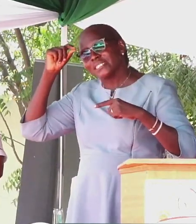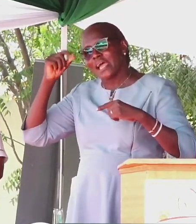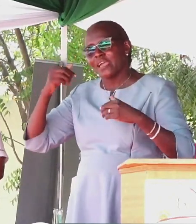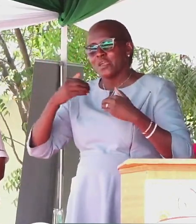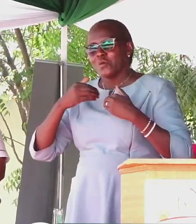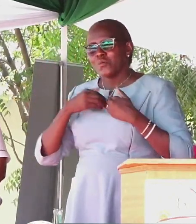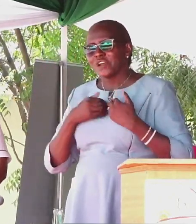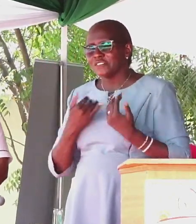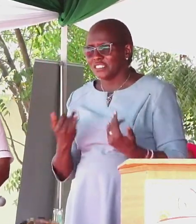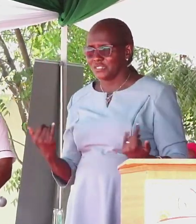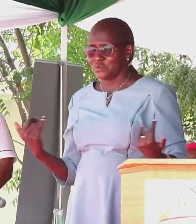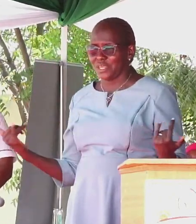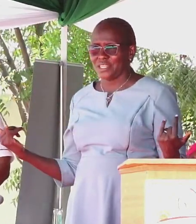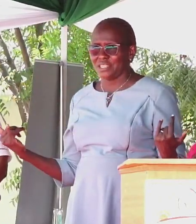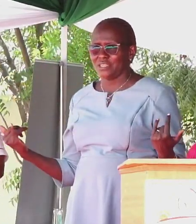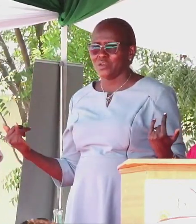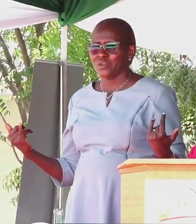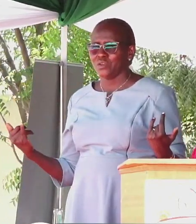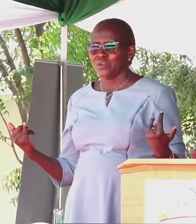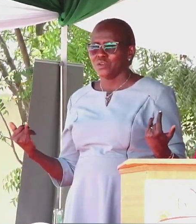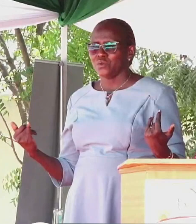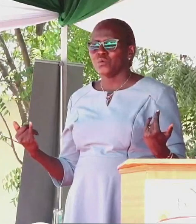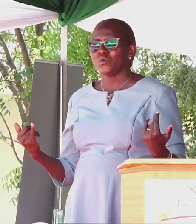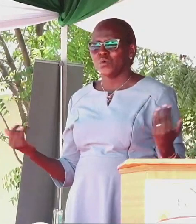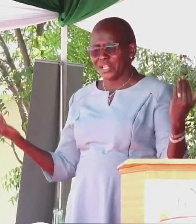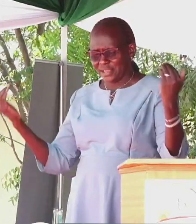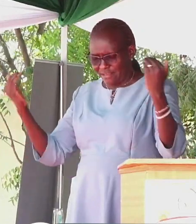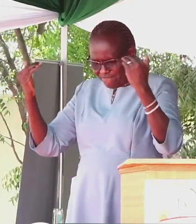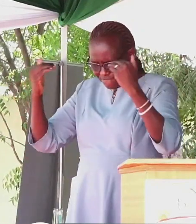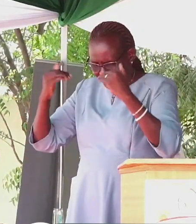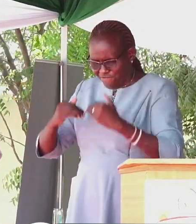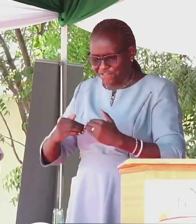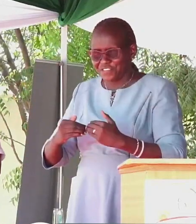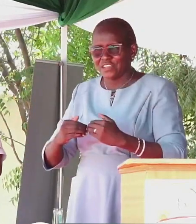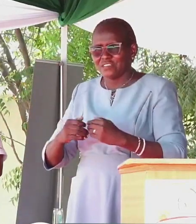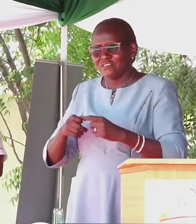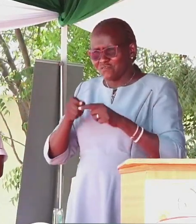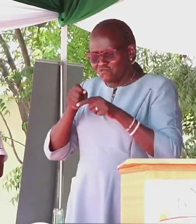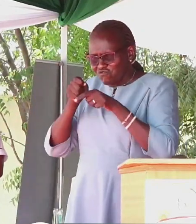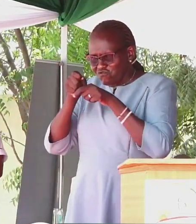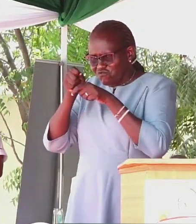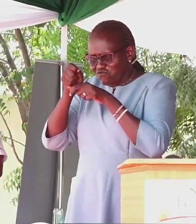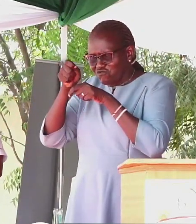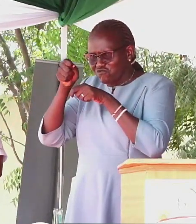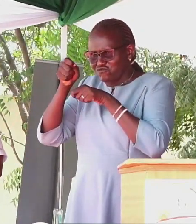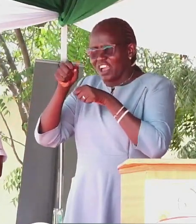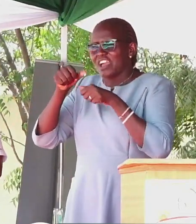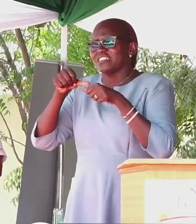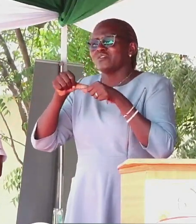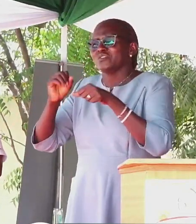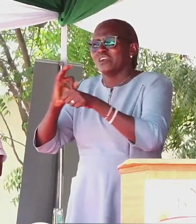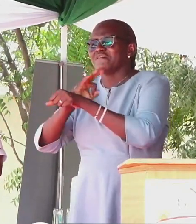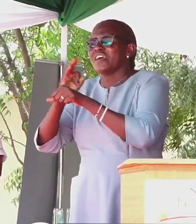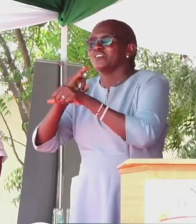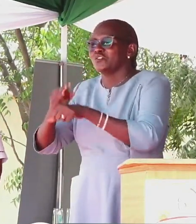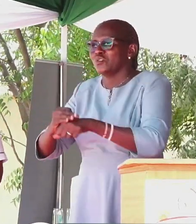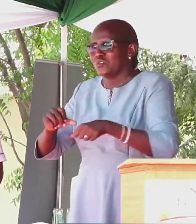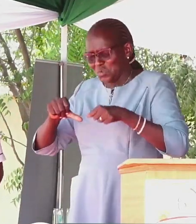have children who are able to assemble a robot and it becomes functional, ECDE.